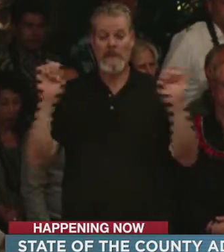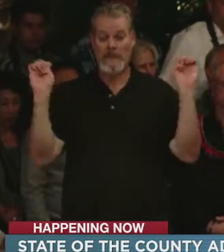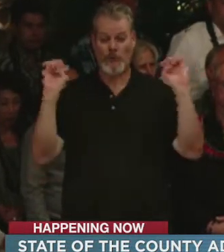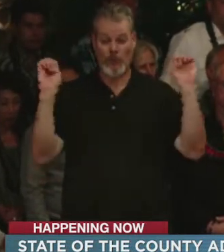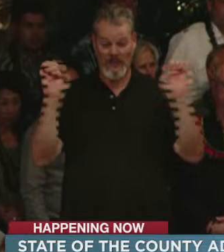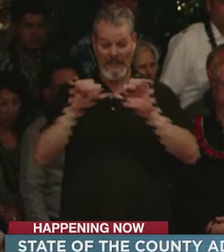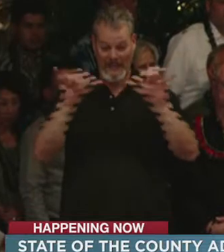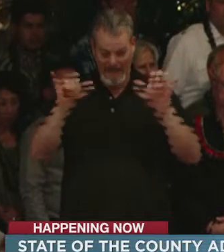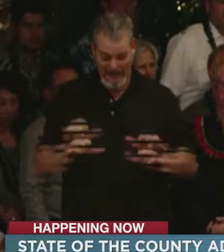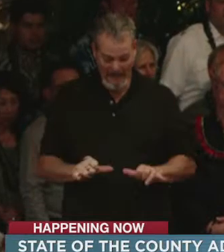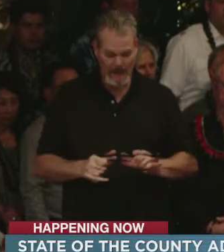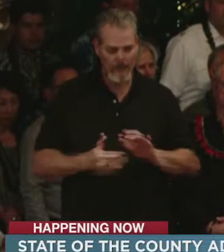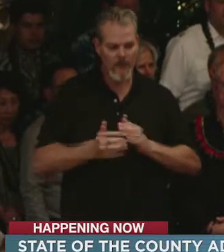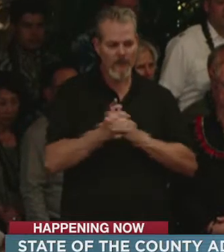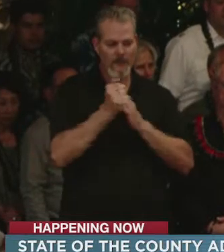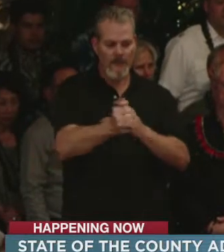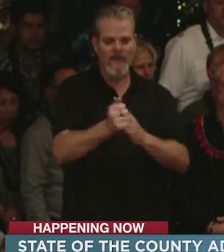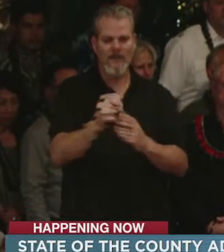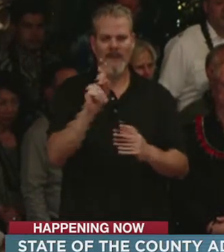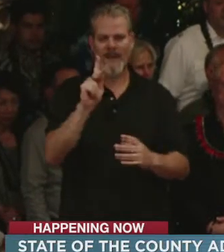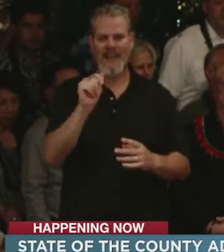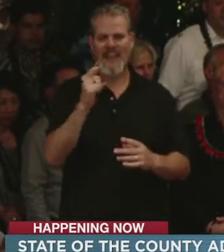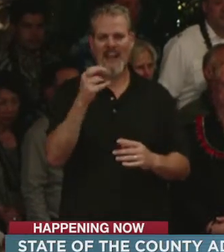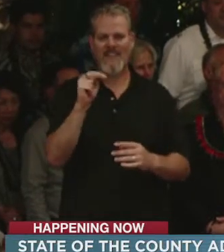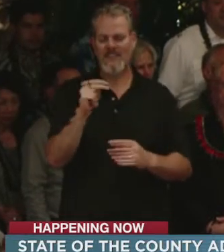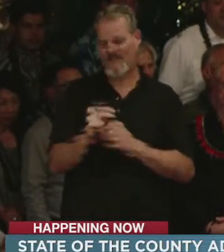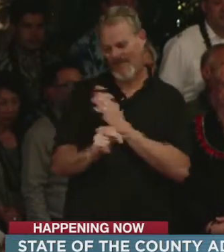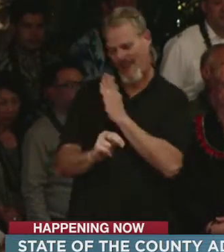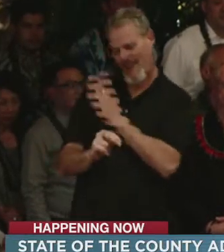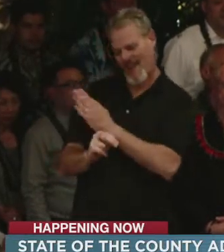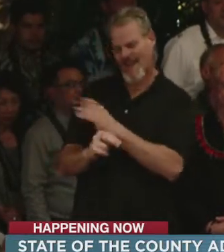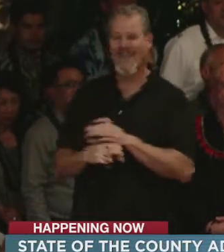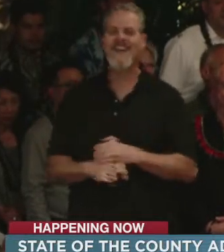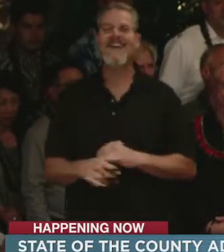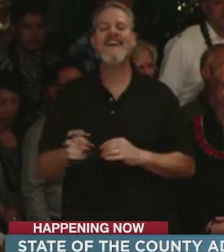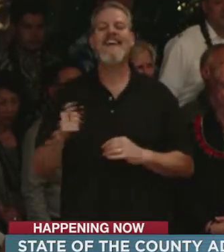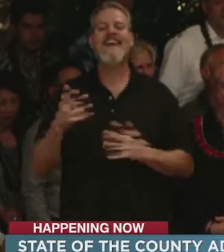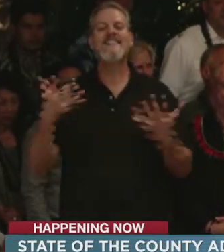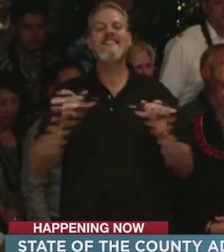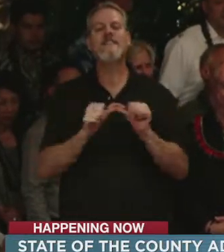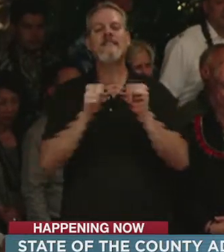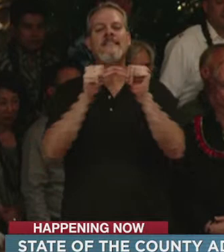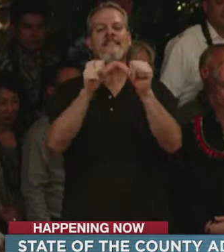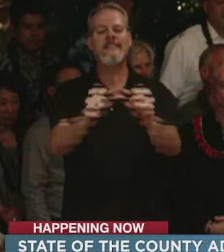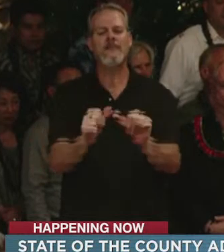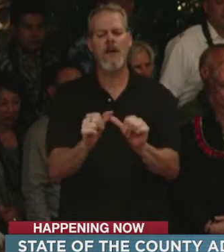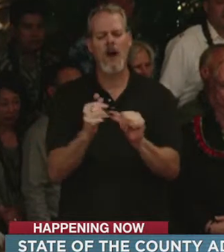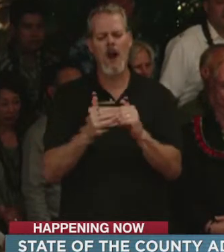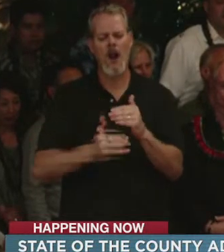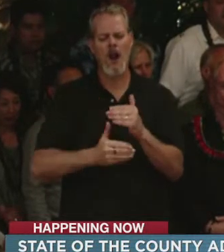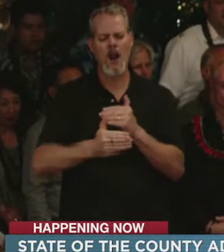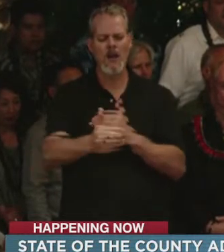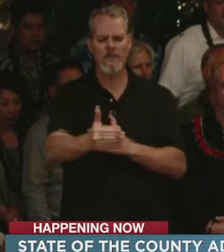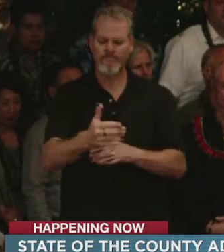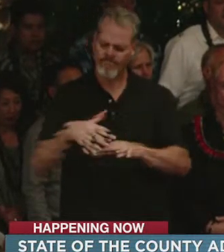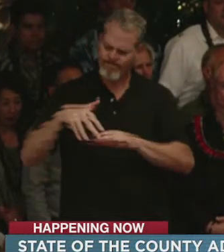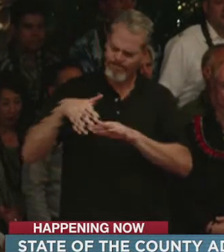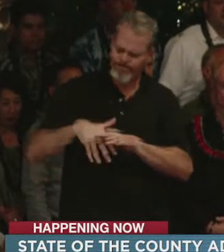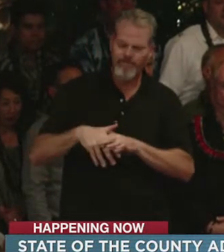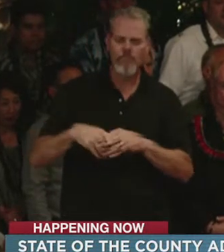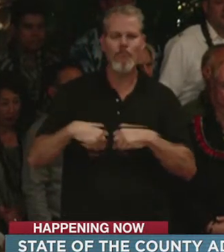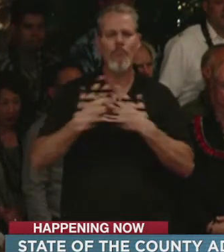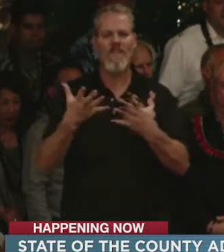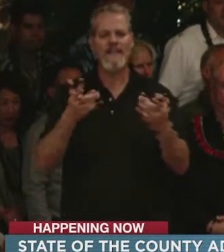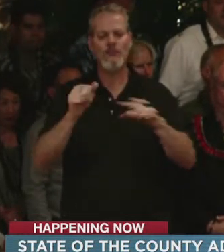office, led by Keldon Walton, has continued the long-standing practice of the prosecutor's office of providing training